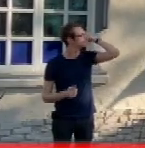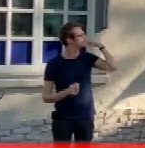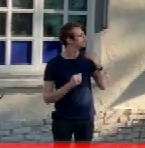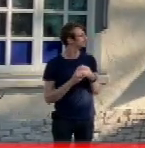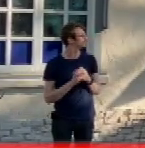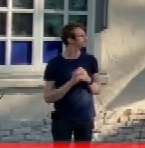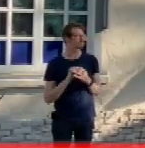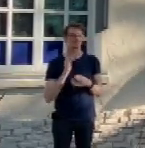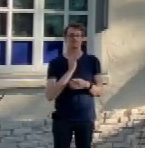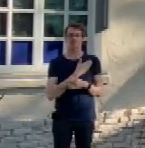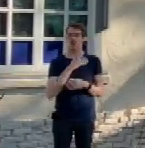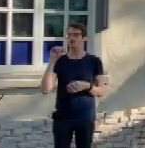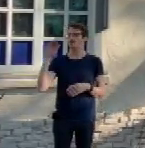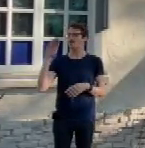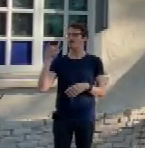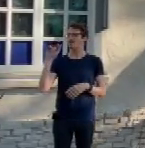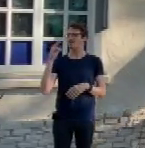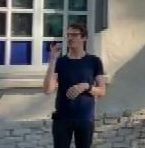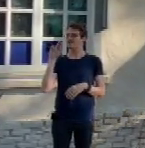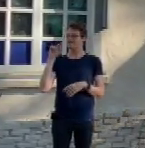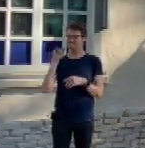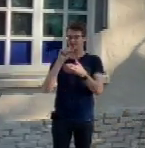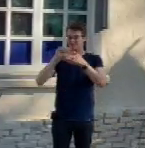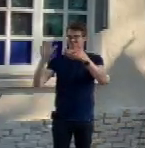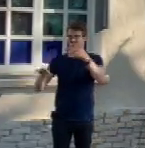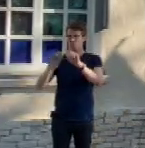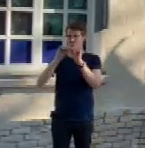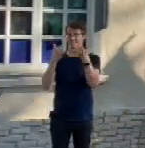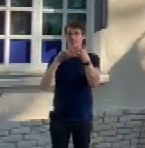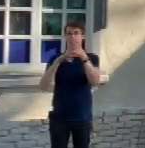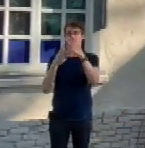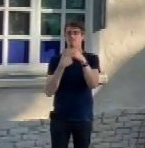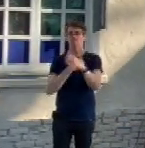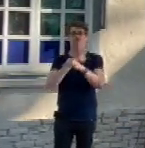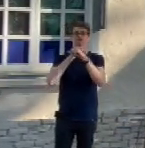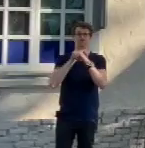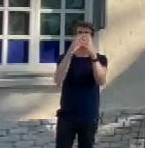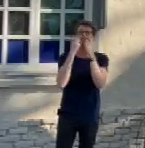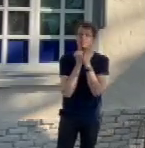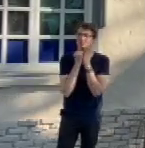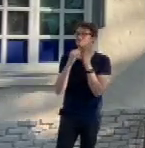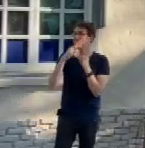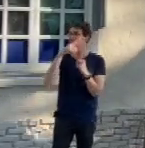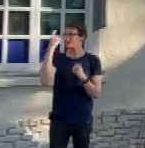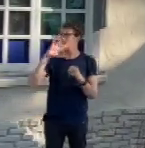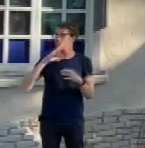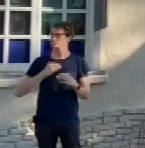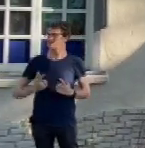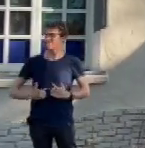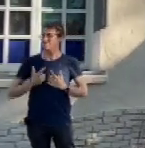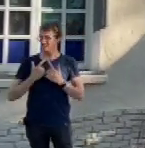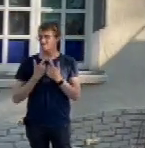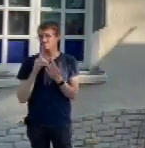Our abolitionist society is one that values and protects Black trans lives, and I want you to realize these truths.